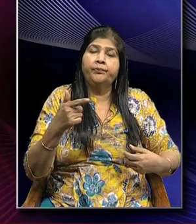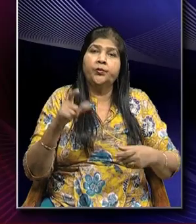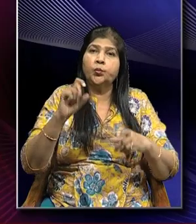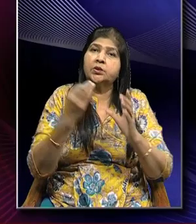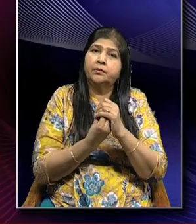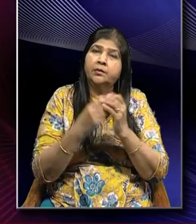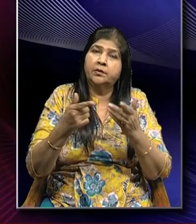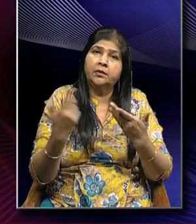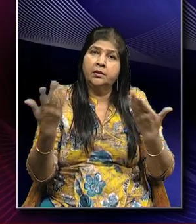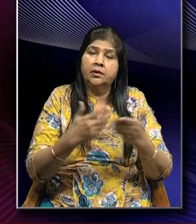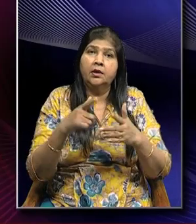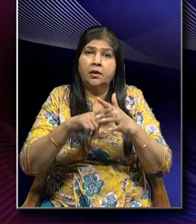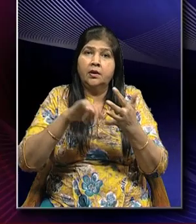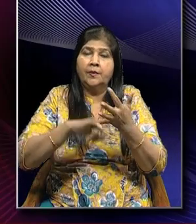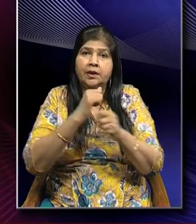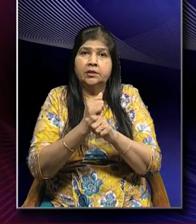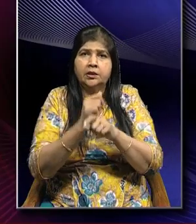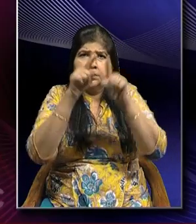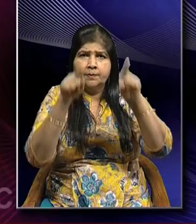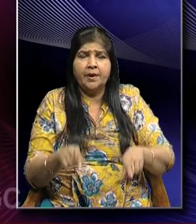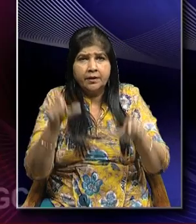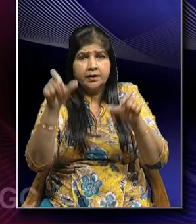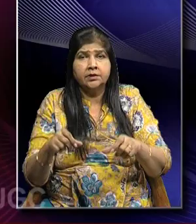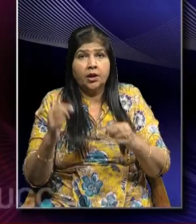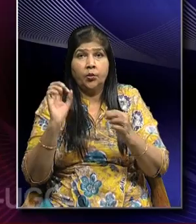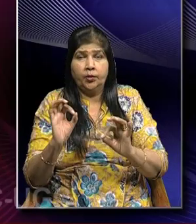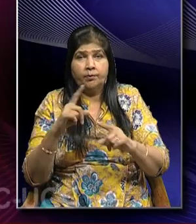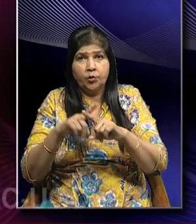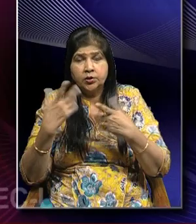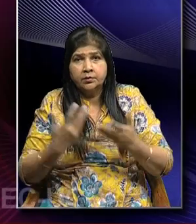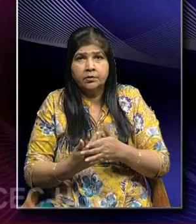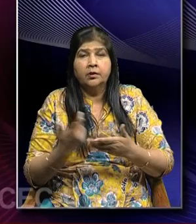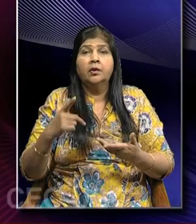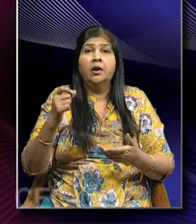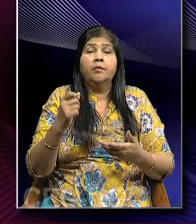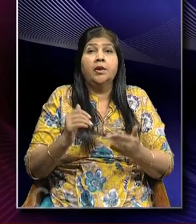companies where the ESG metrics are positive. The companies